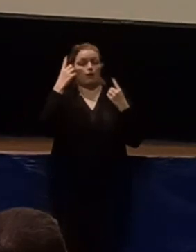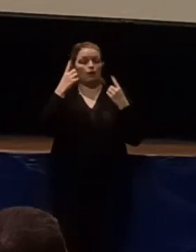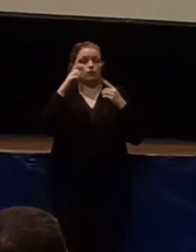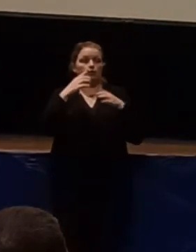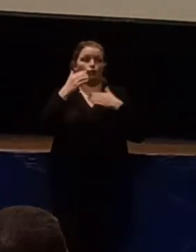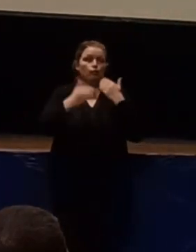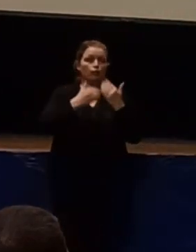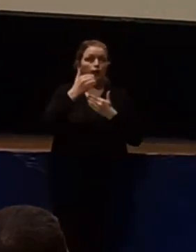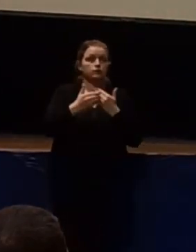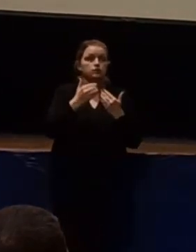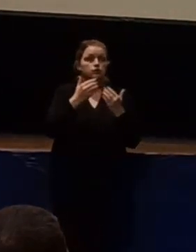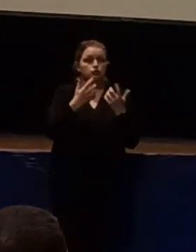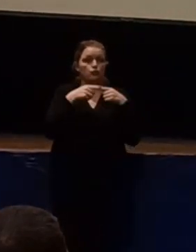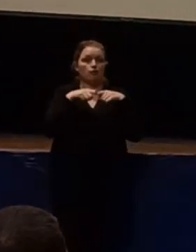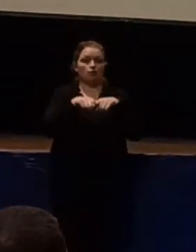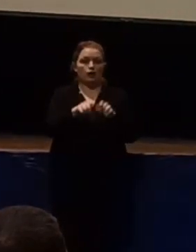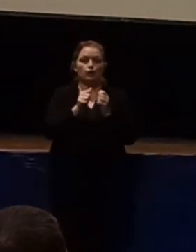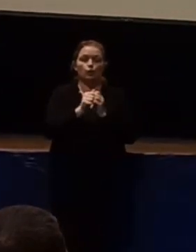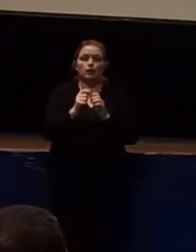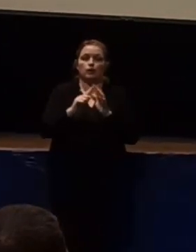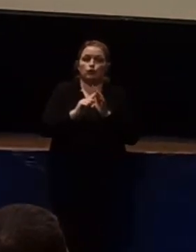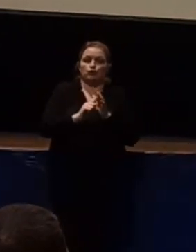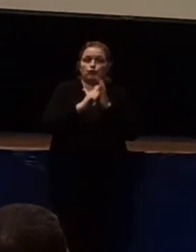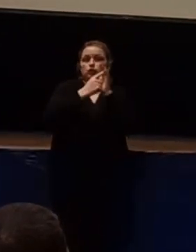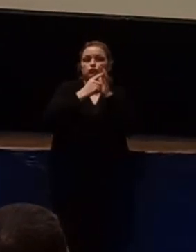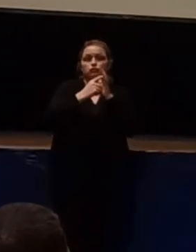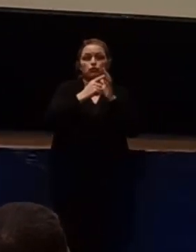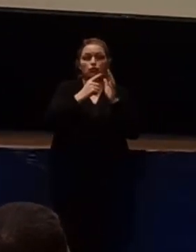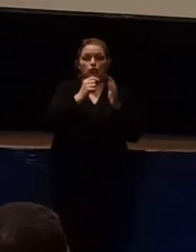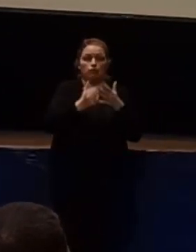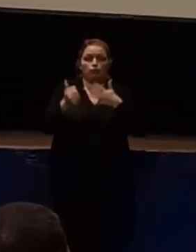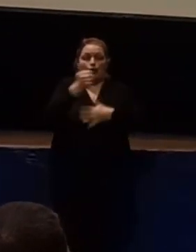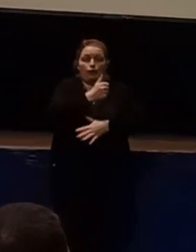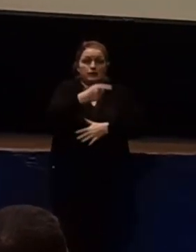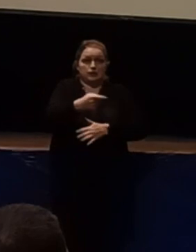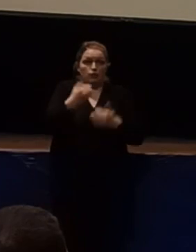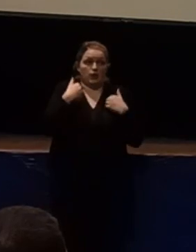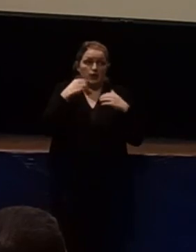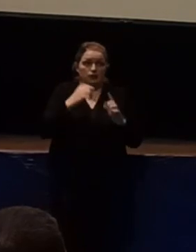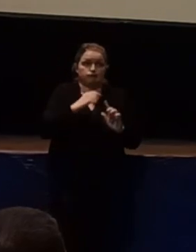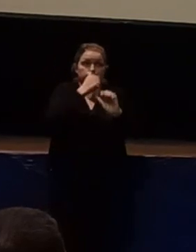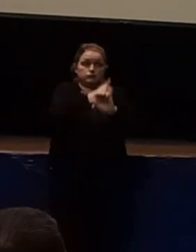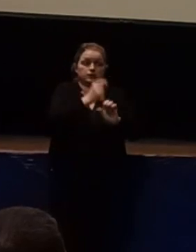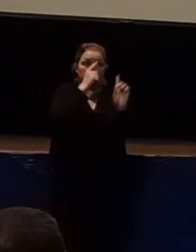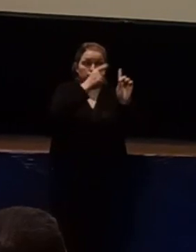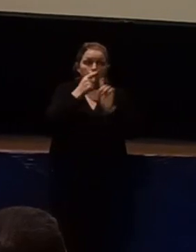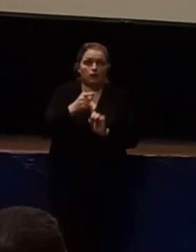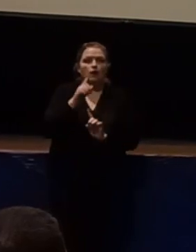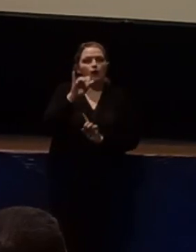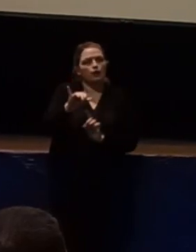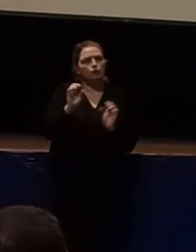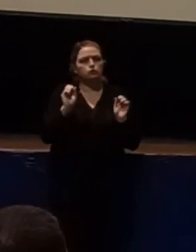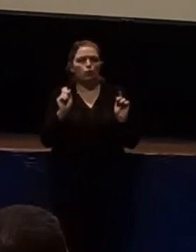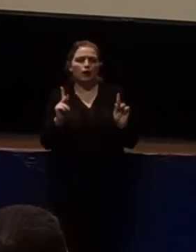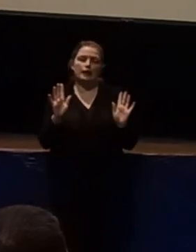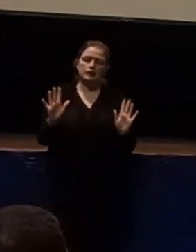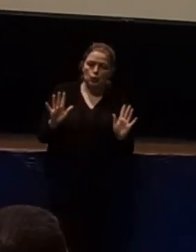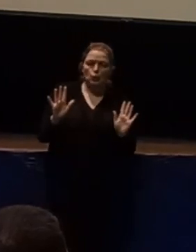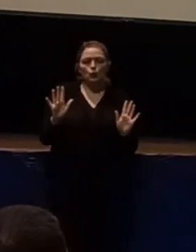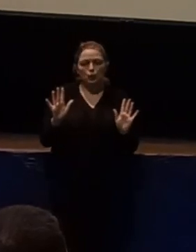the process to align with the original priorities that we had set out, and that was really, okay,